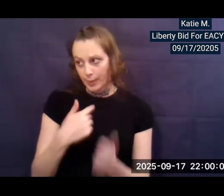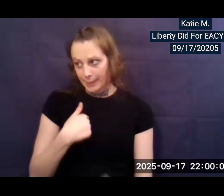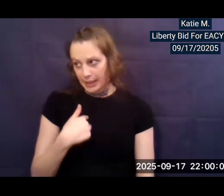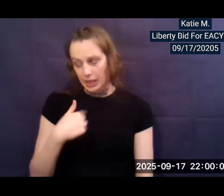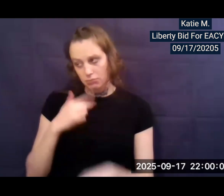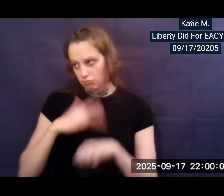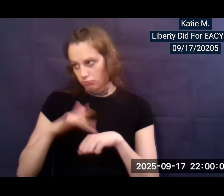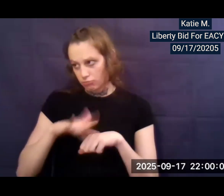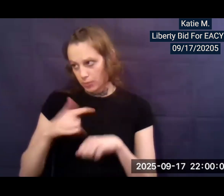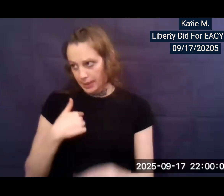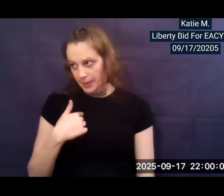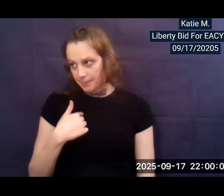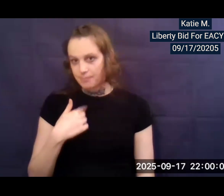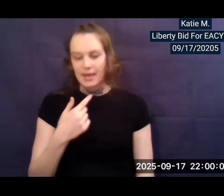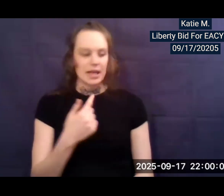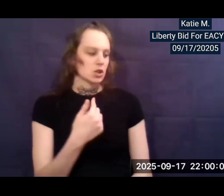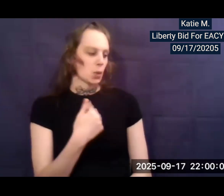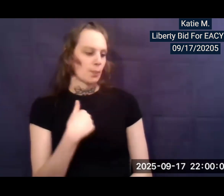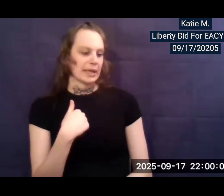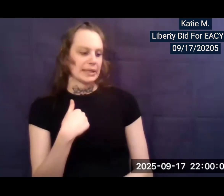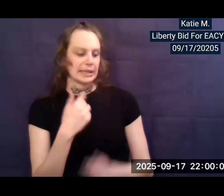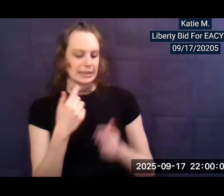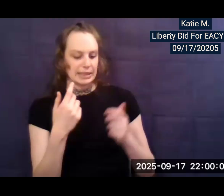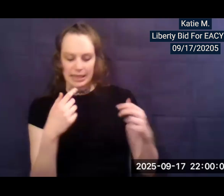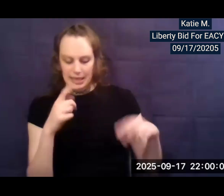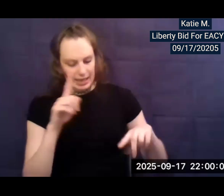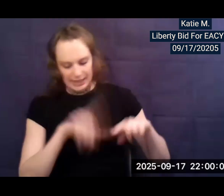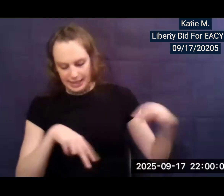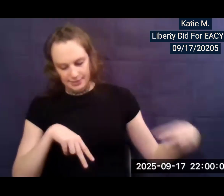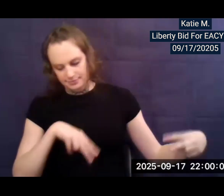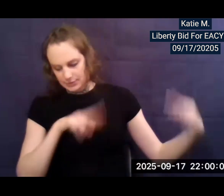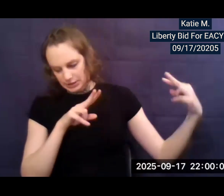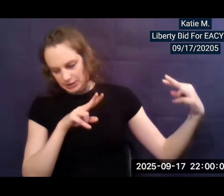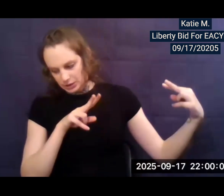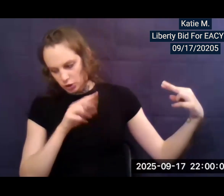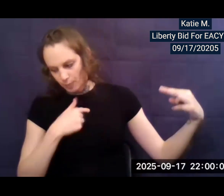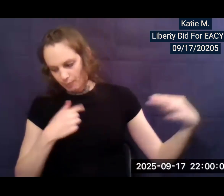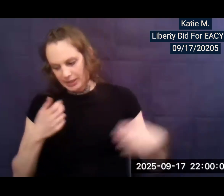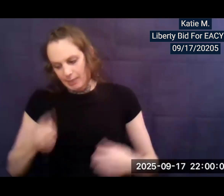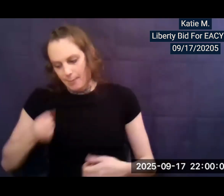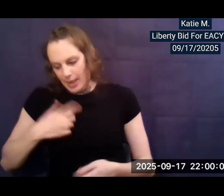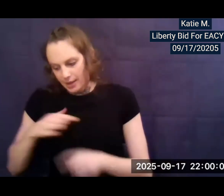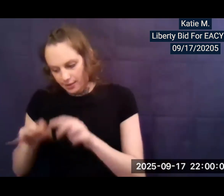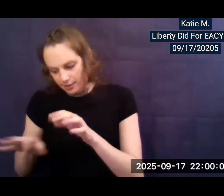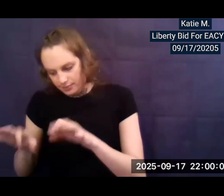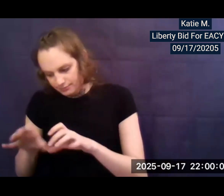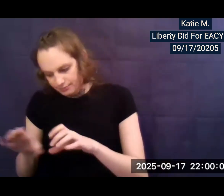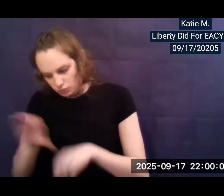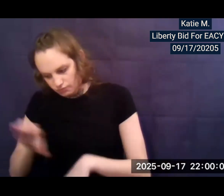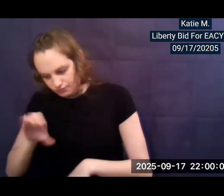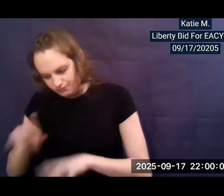for anything in my purse, but because I just couldn't look at anyone at that point. And I was like, yes. So I took her number.